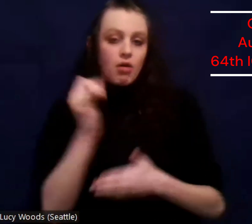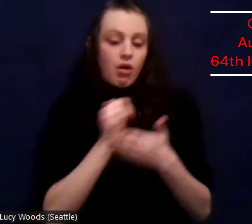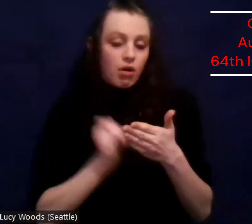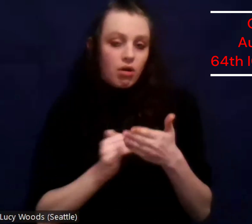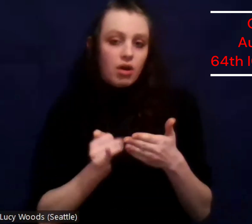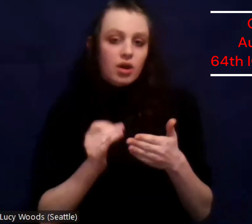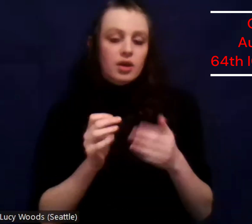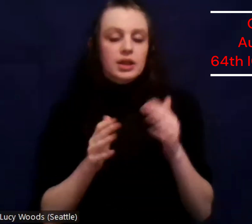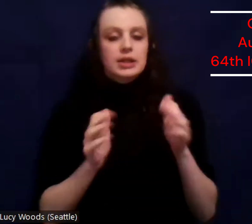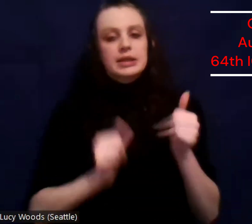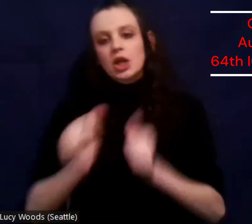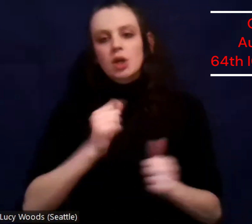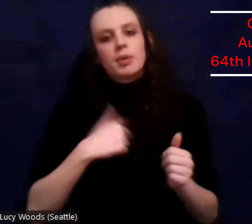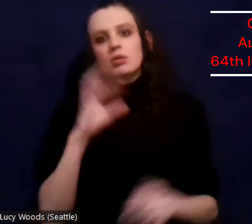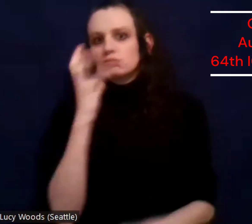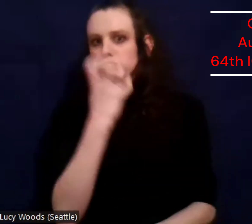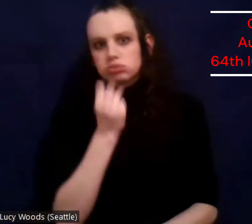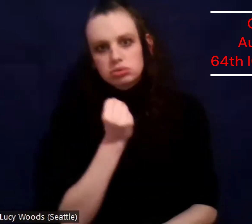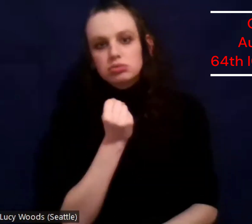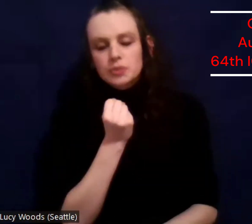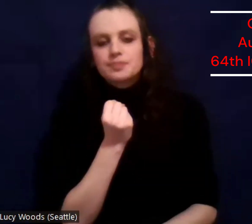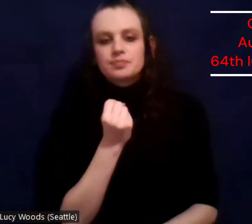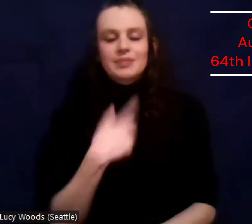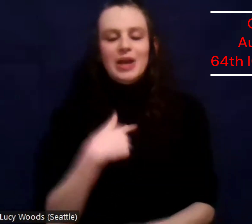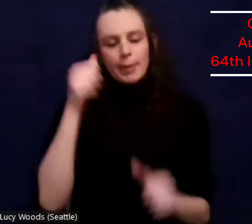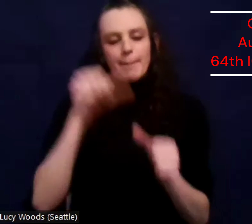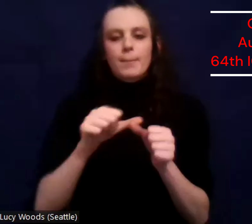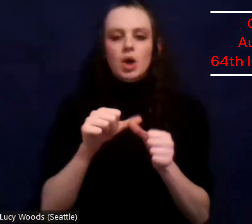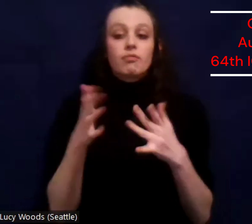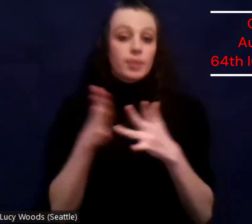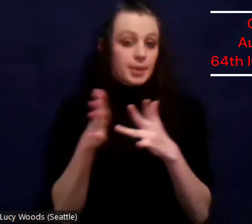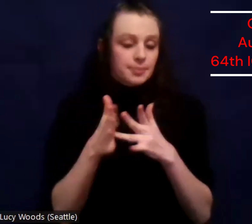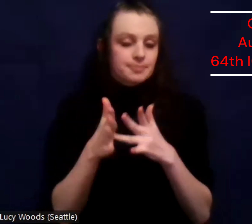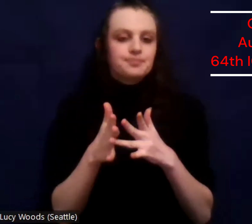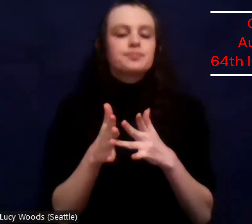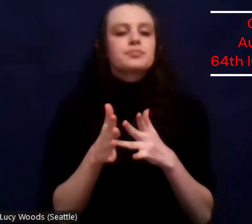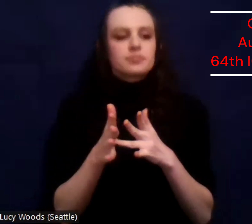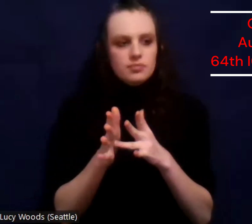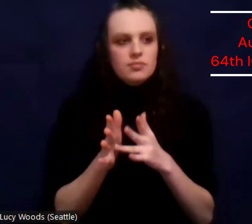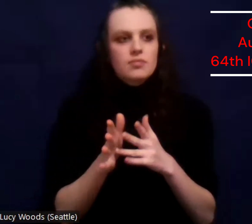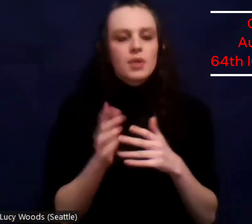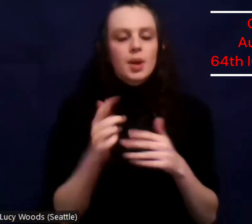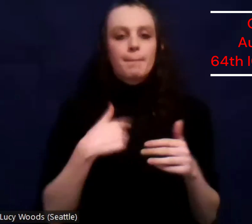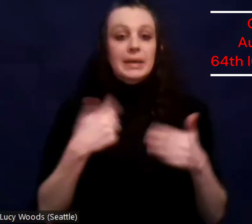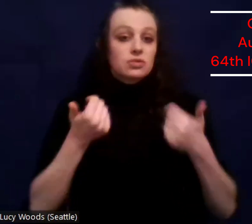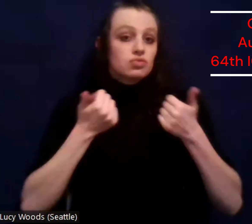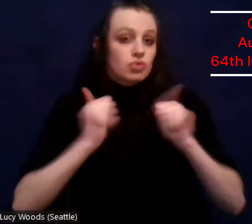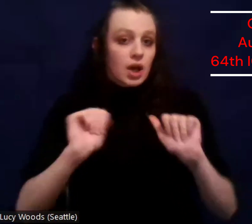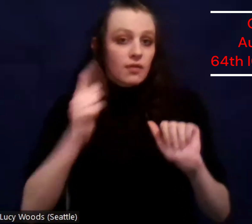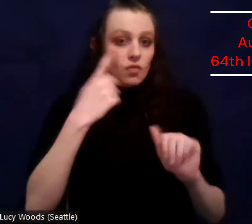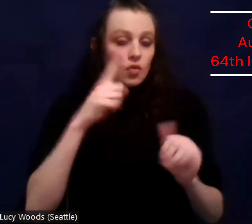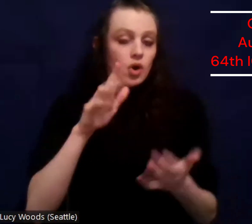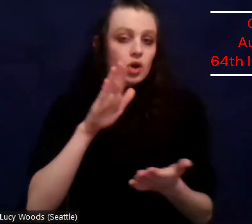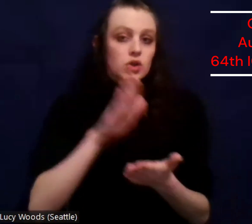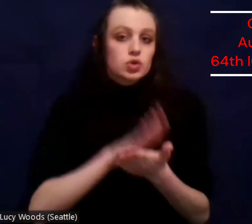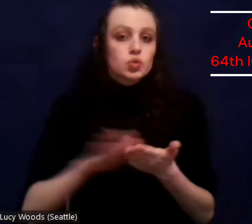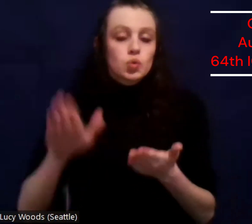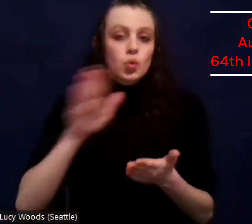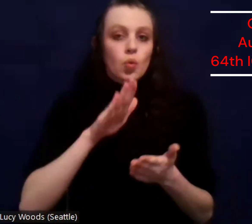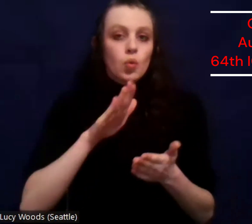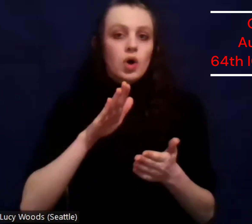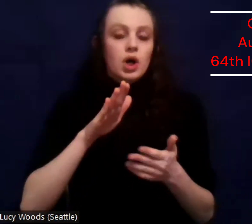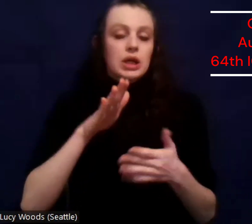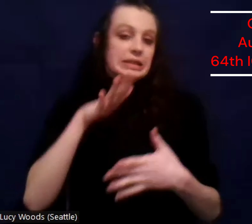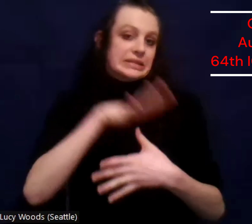mine. And I remember my freshman year auditioning for one of the school senior directed